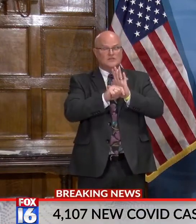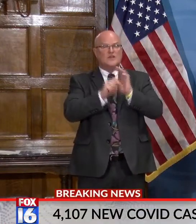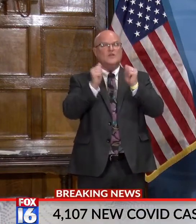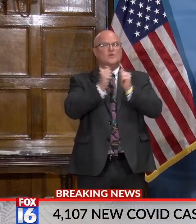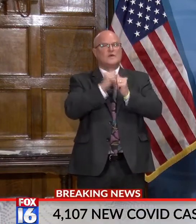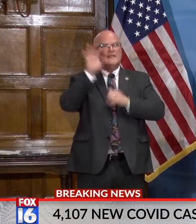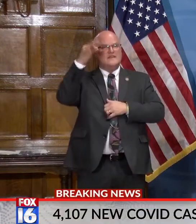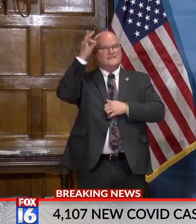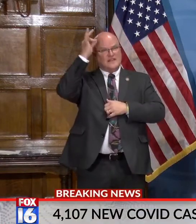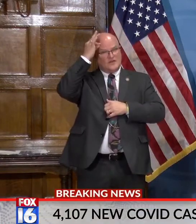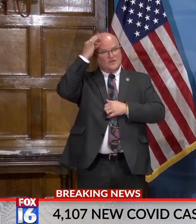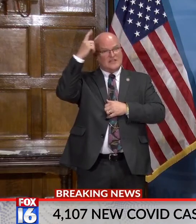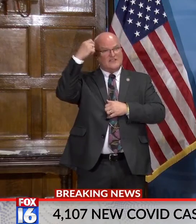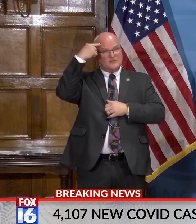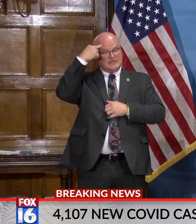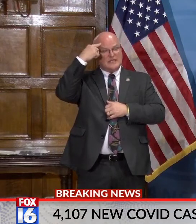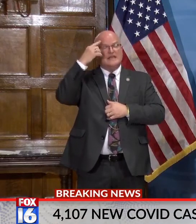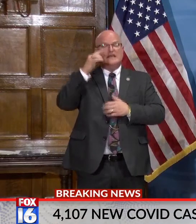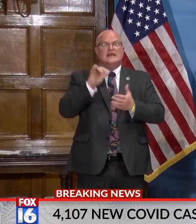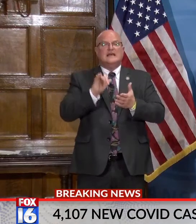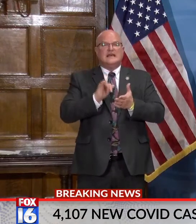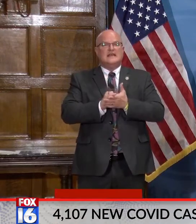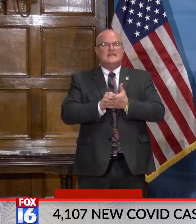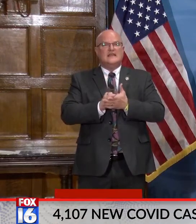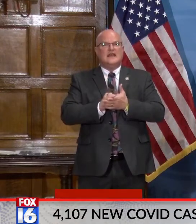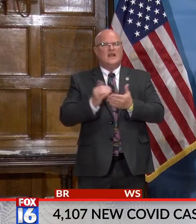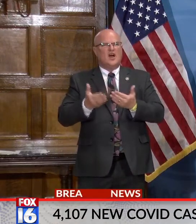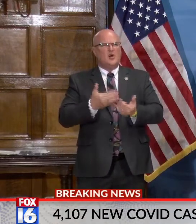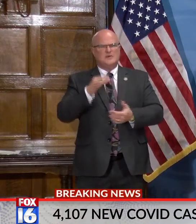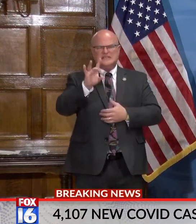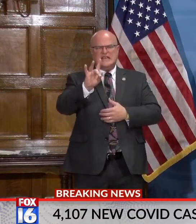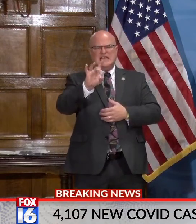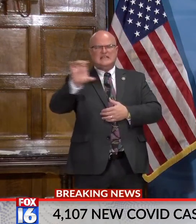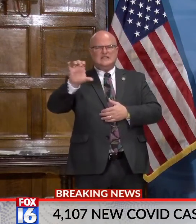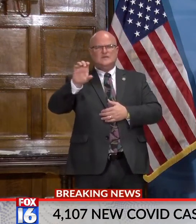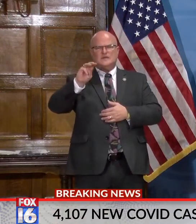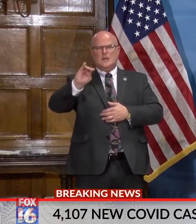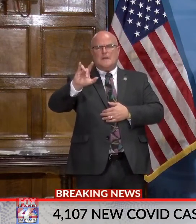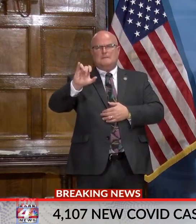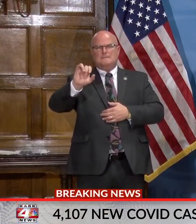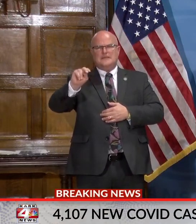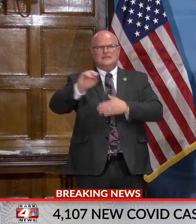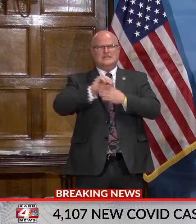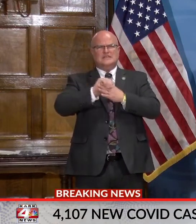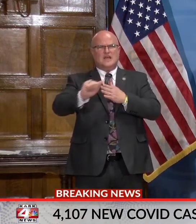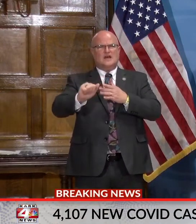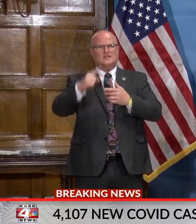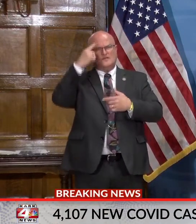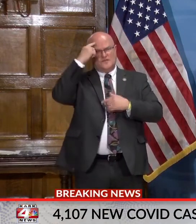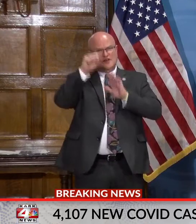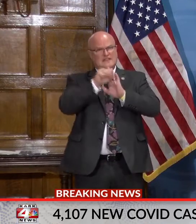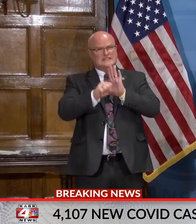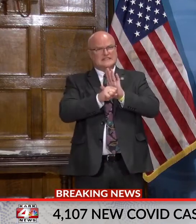government, which almost $800 million of funding to the state hinges on